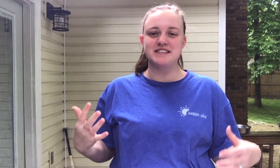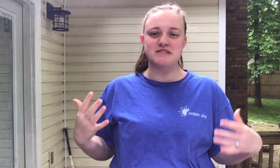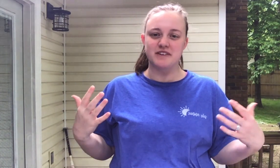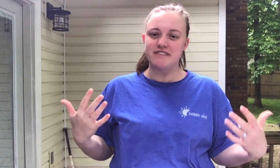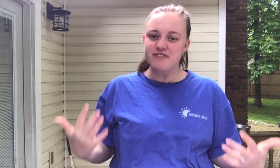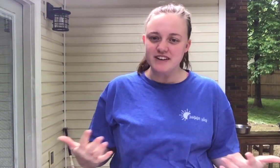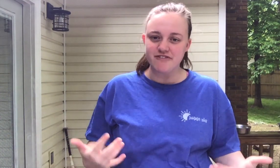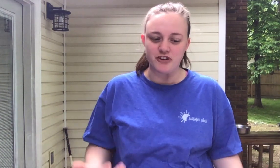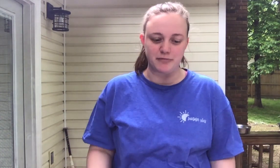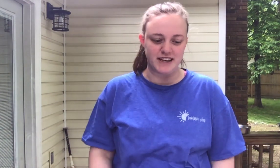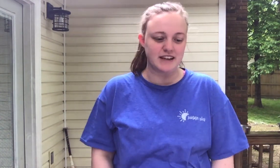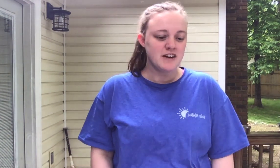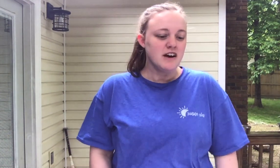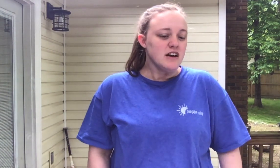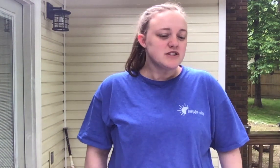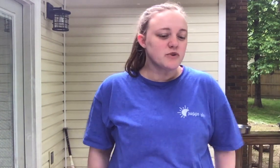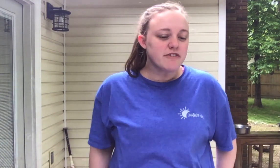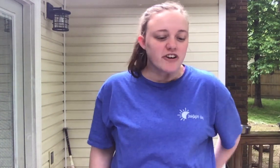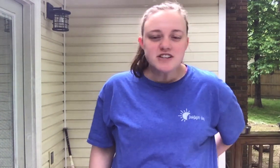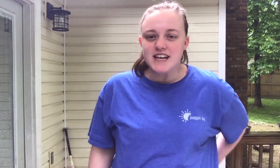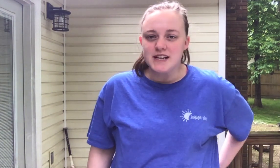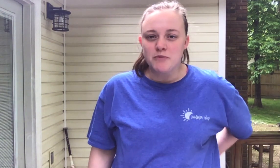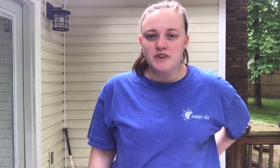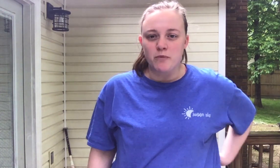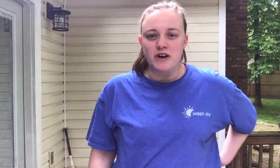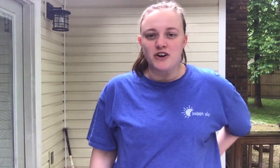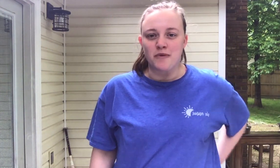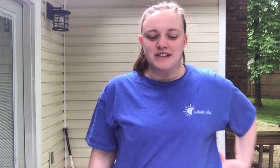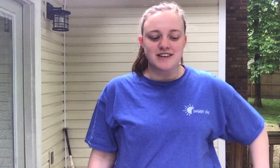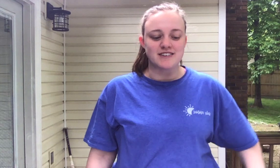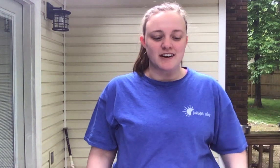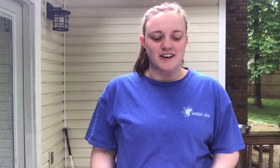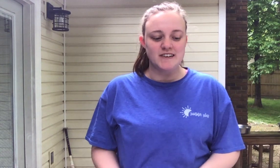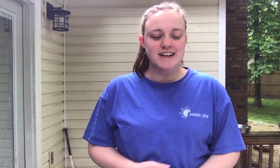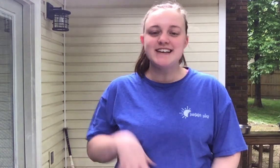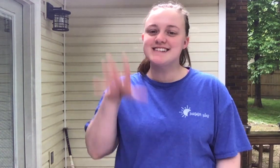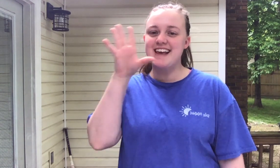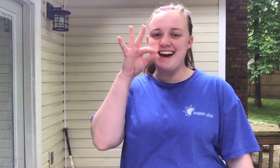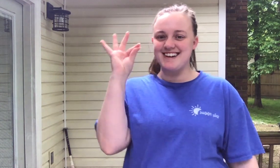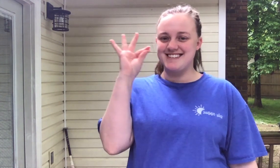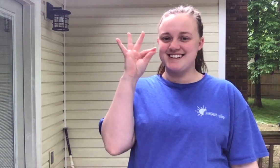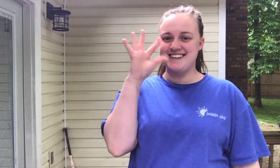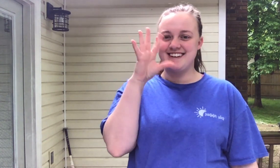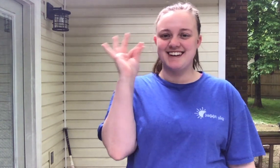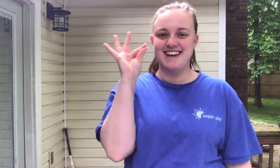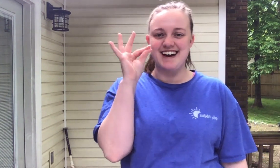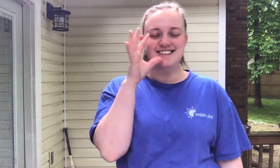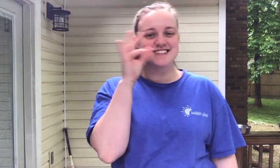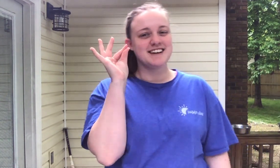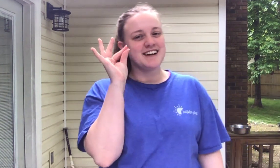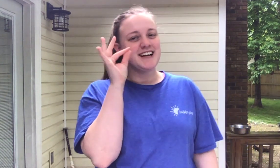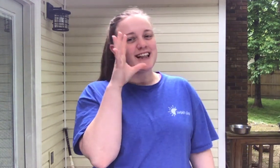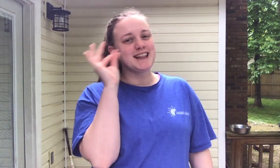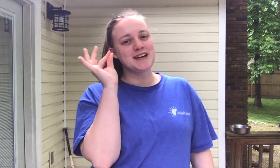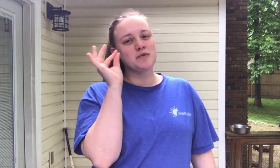really fun for me. So the first animal that we are going to learn is cat. Cat. Like